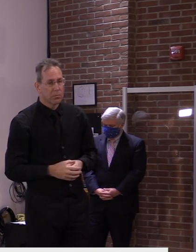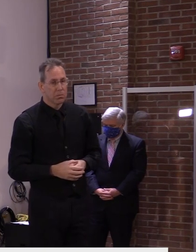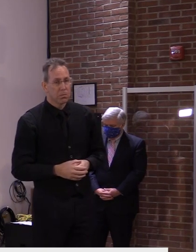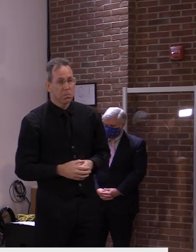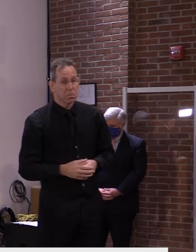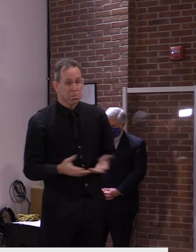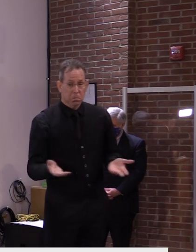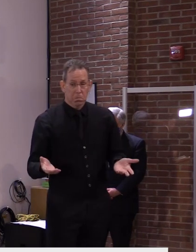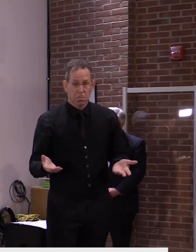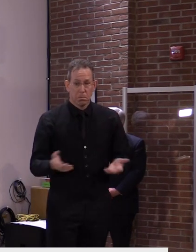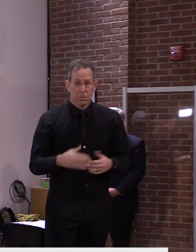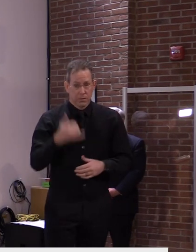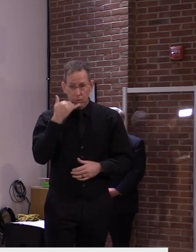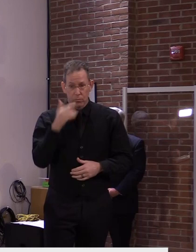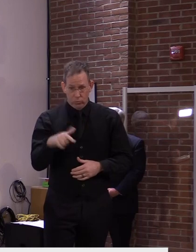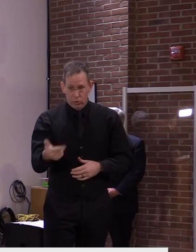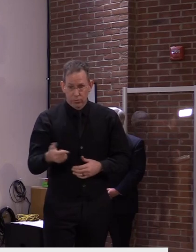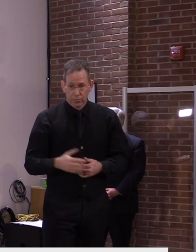Cameron?